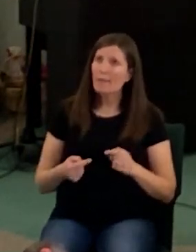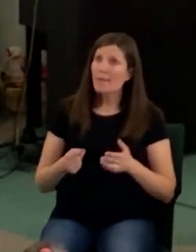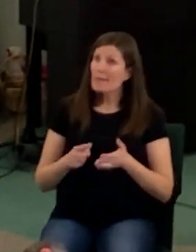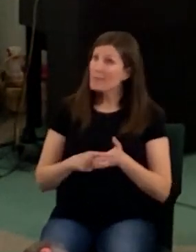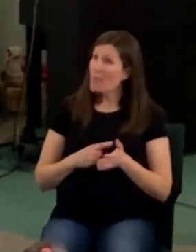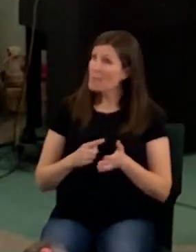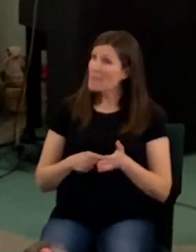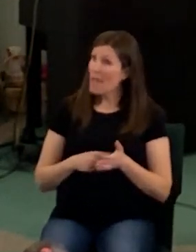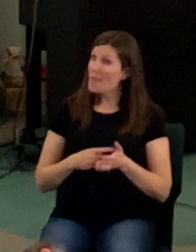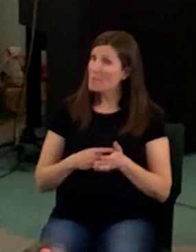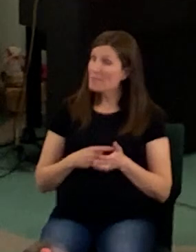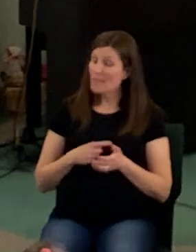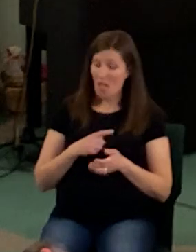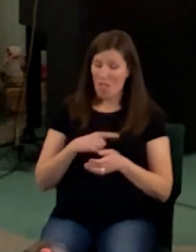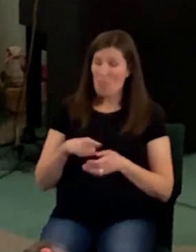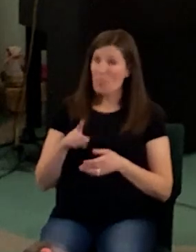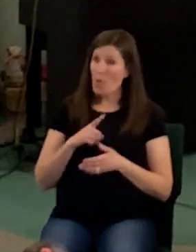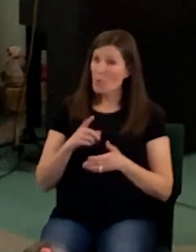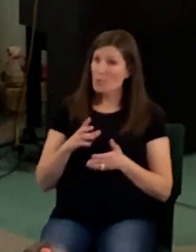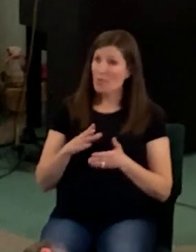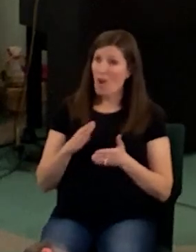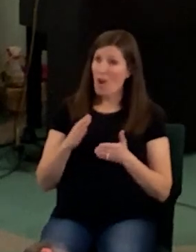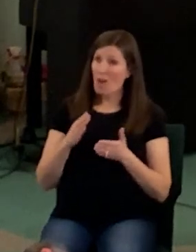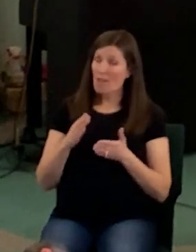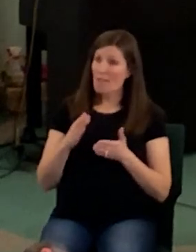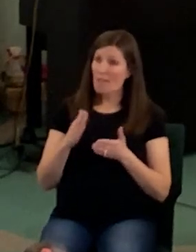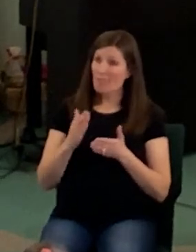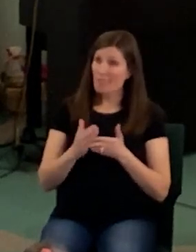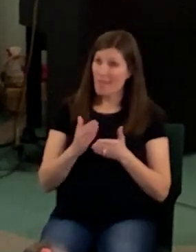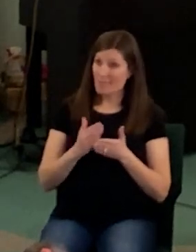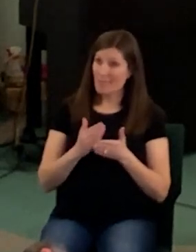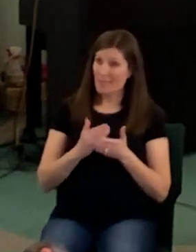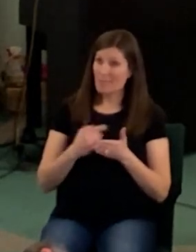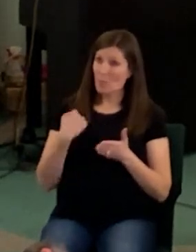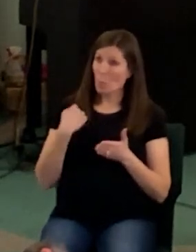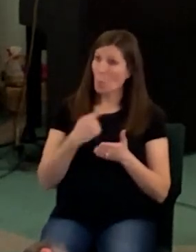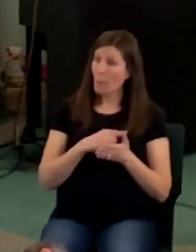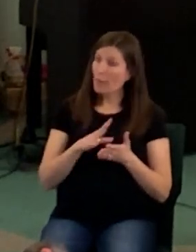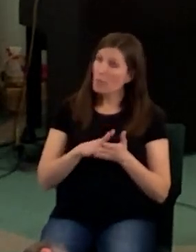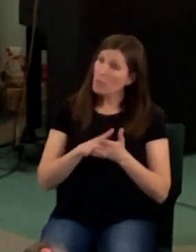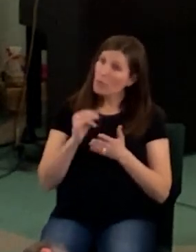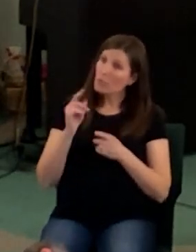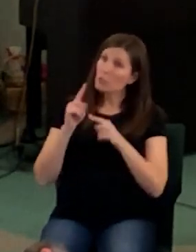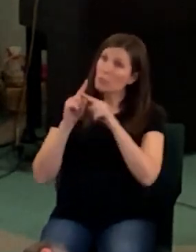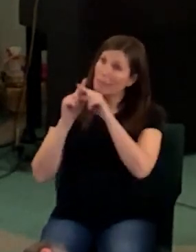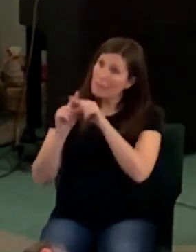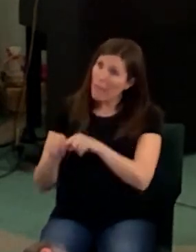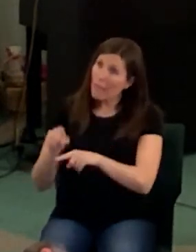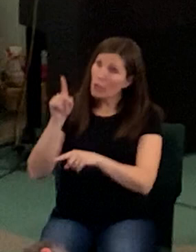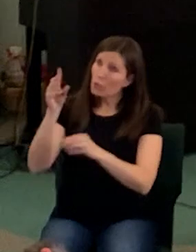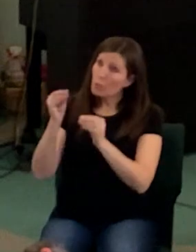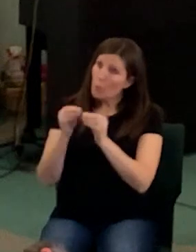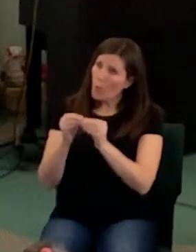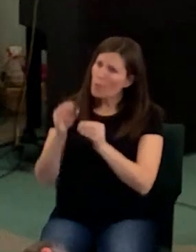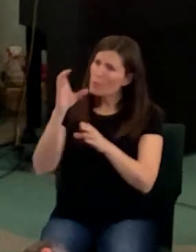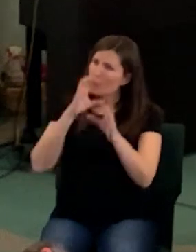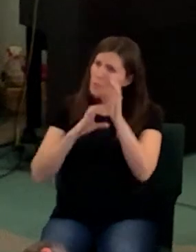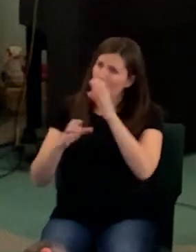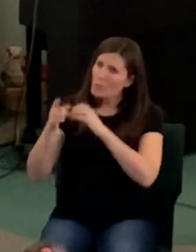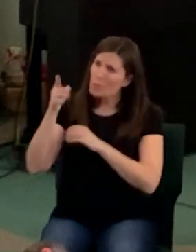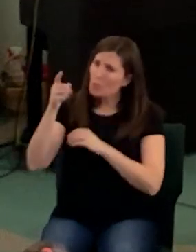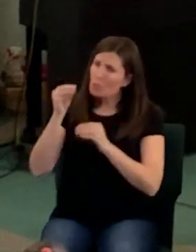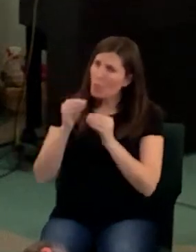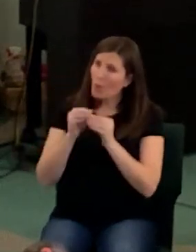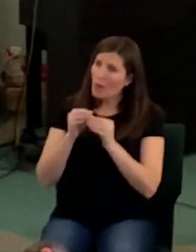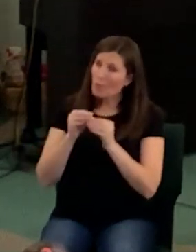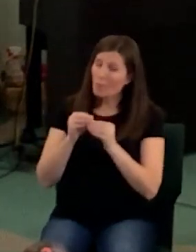sometimes those are lessons we're learning to rely on you more, to search you more. We know we never come to a full understanding of